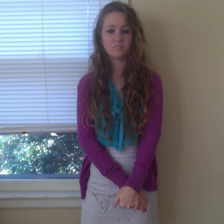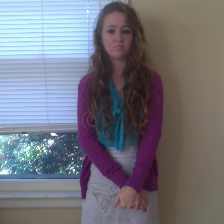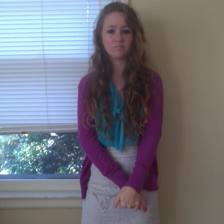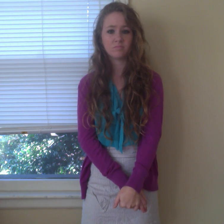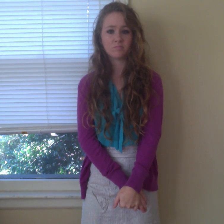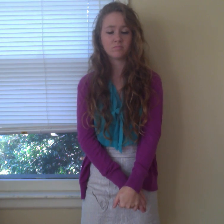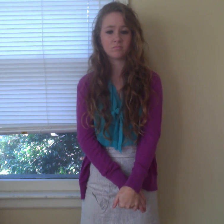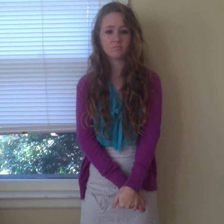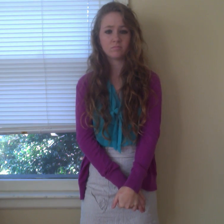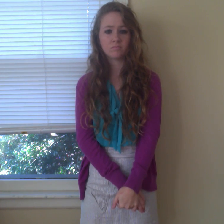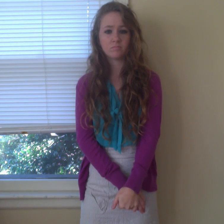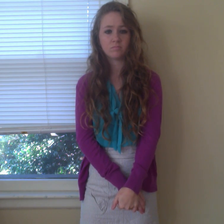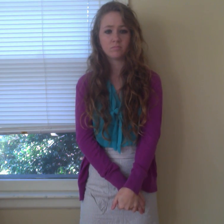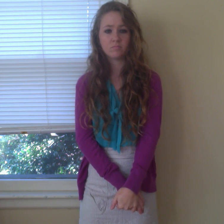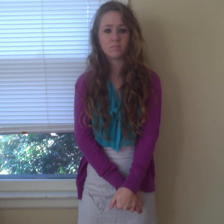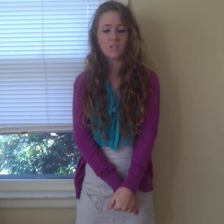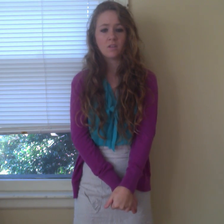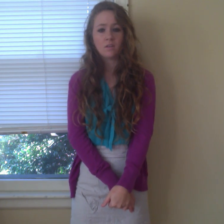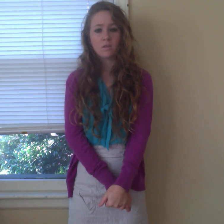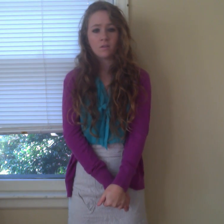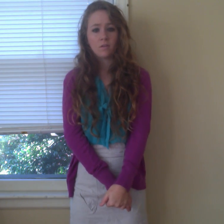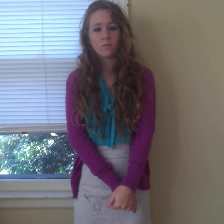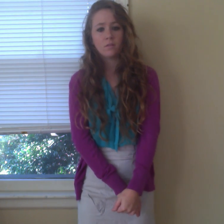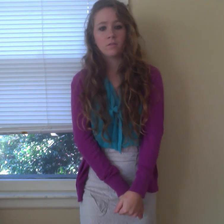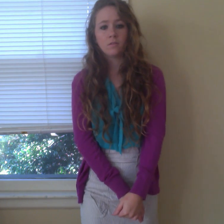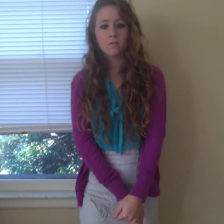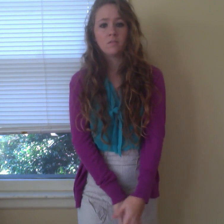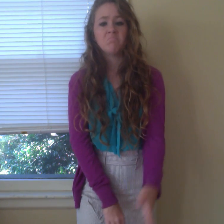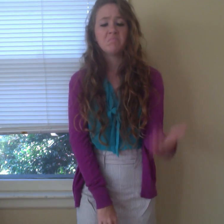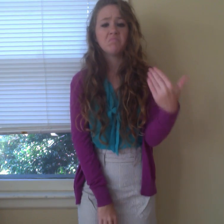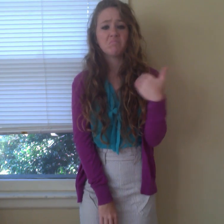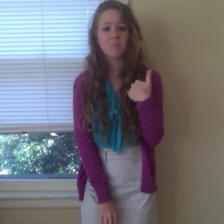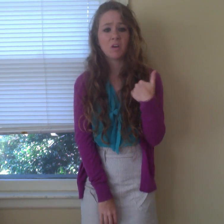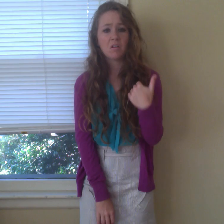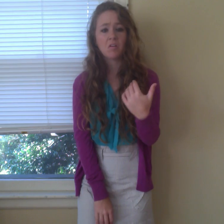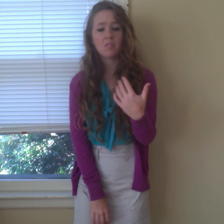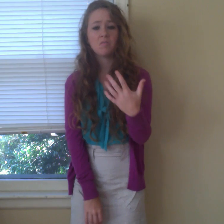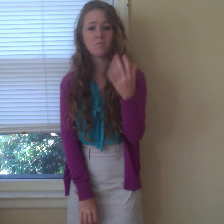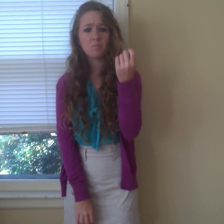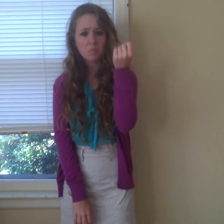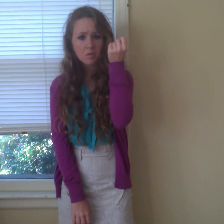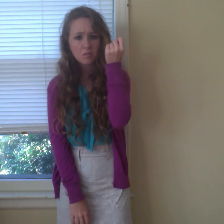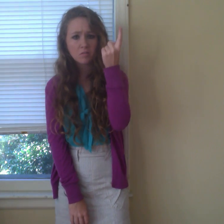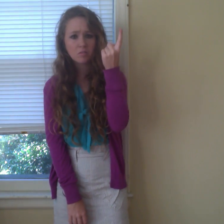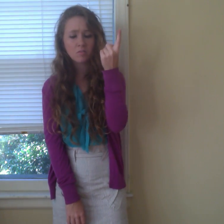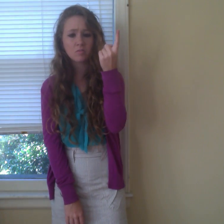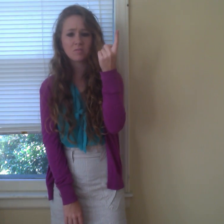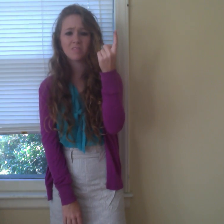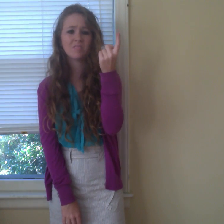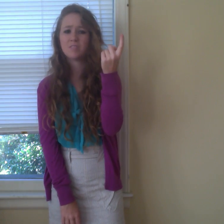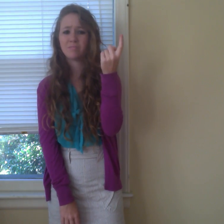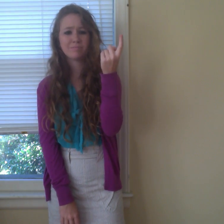personal security or the rights of property, and have in general been as short in their lives as they have been violent in their deaths."